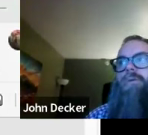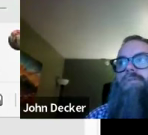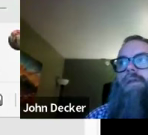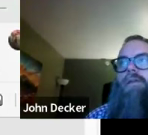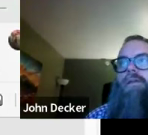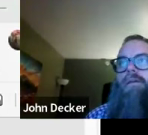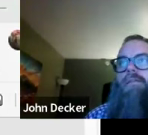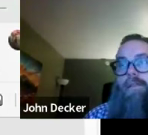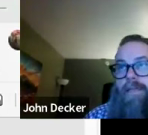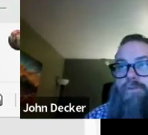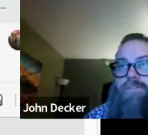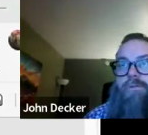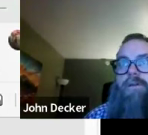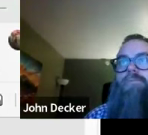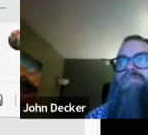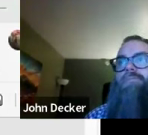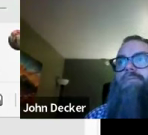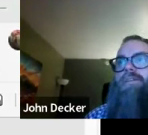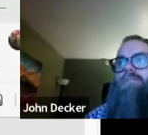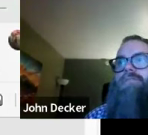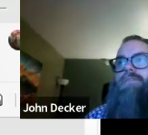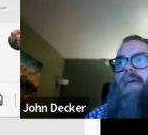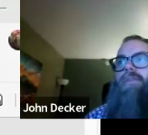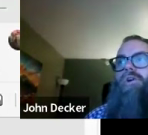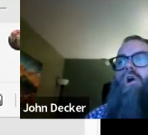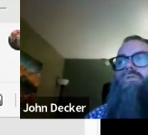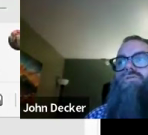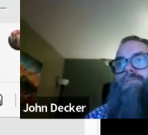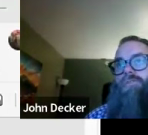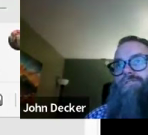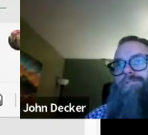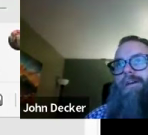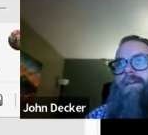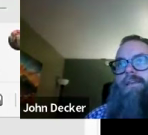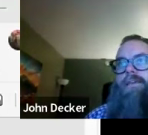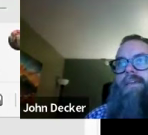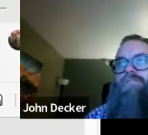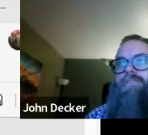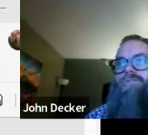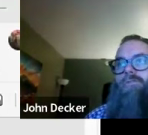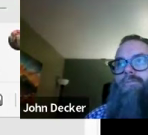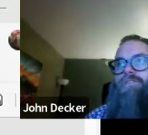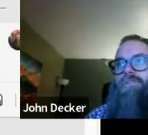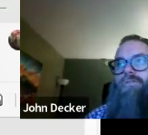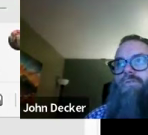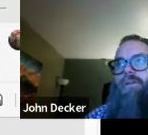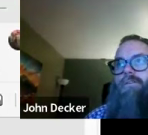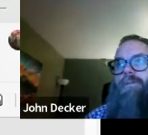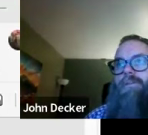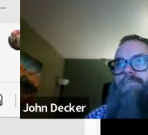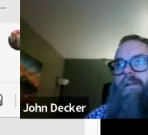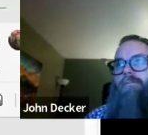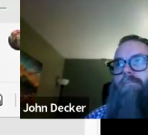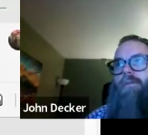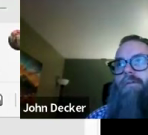into the service provider directory. The languages in which they provide services, and their ownership structure, i.e. agency, corporation,